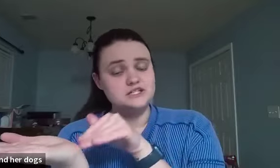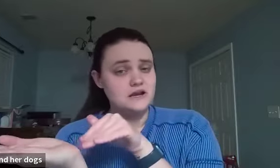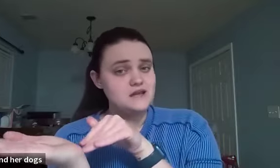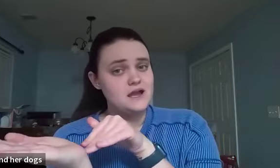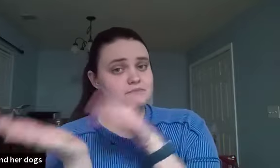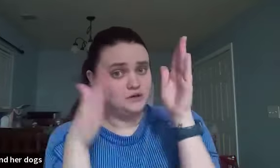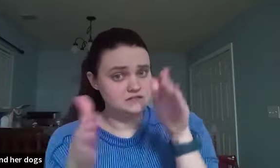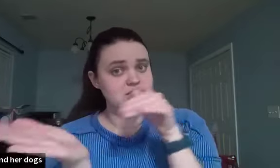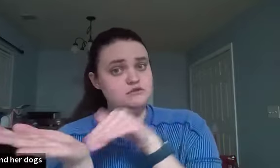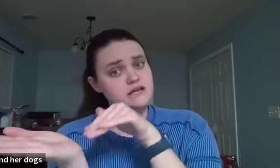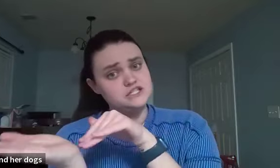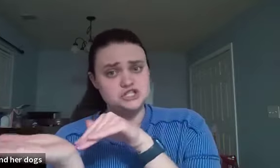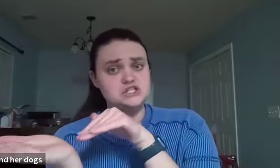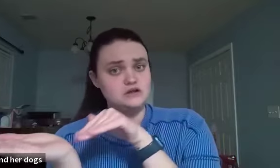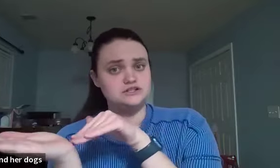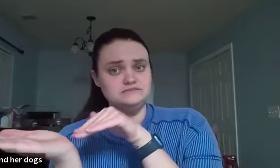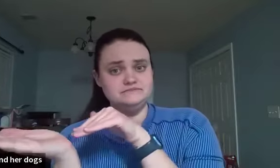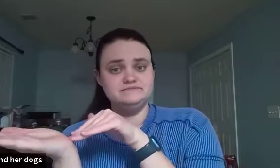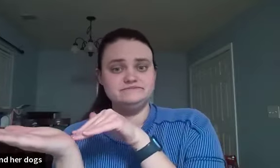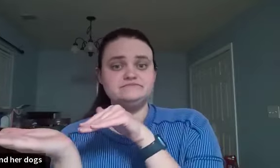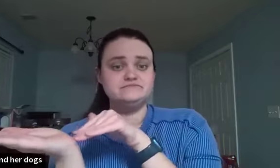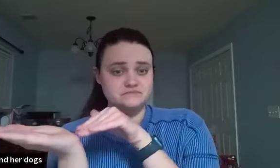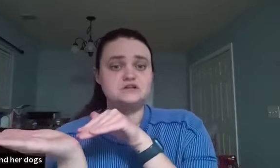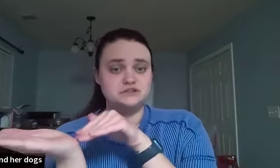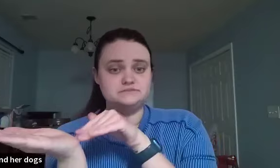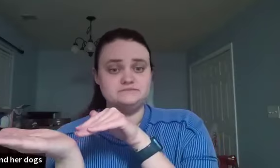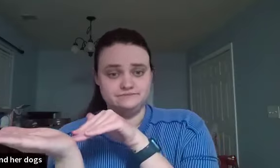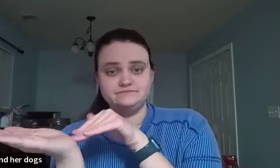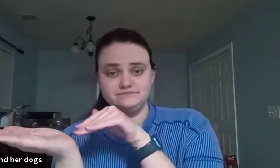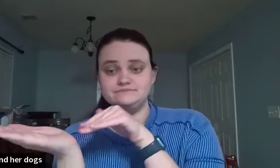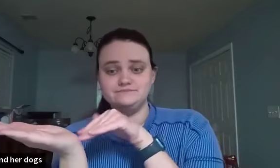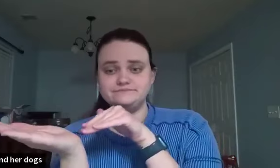actually have to add person to it. It's just doctor. Doctor.